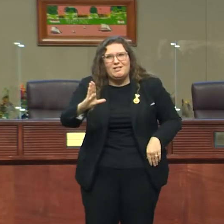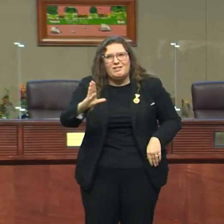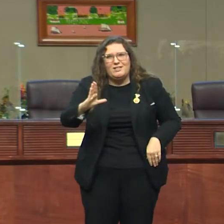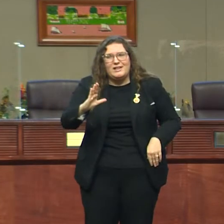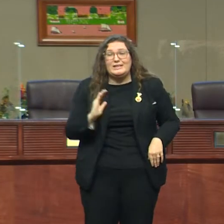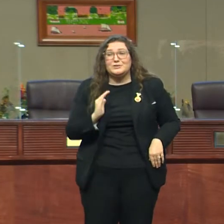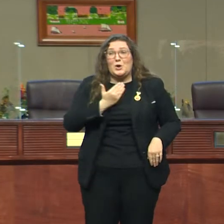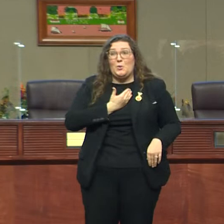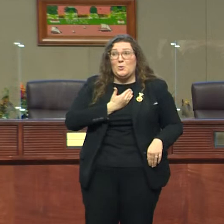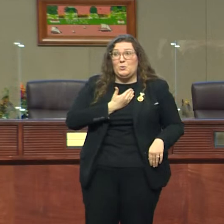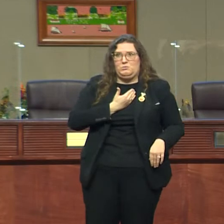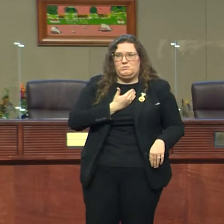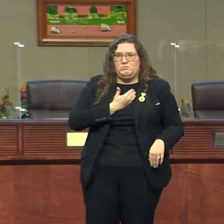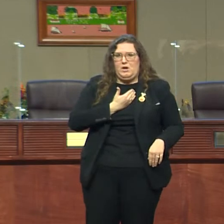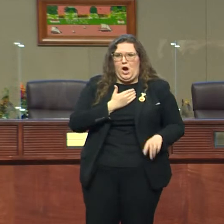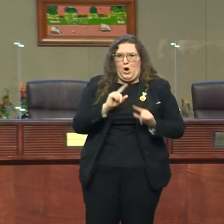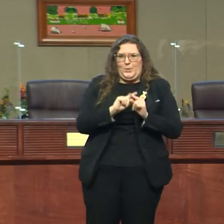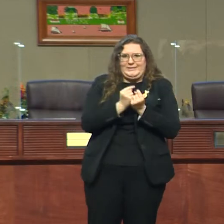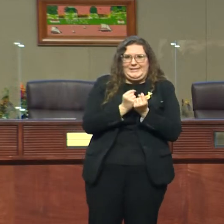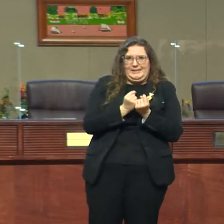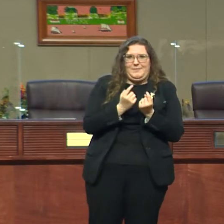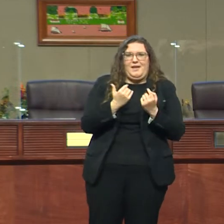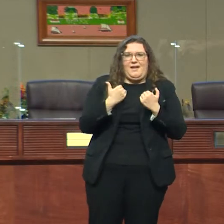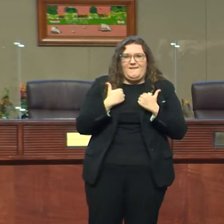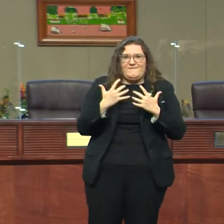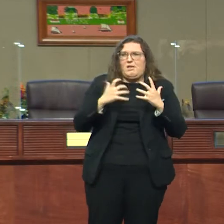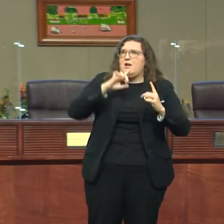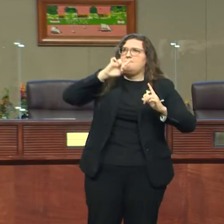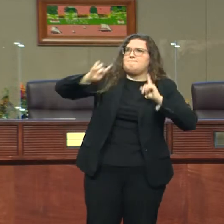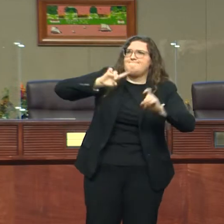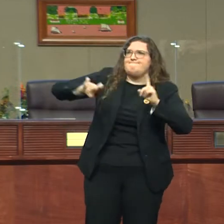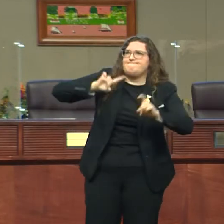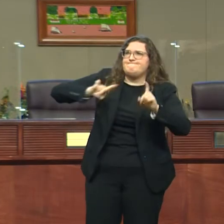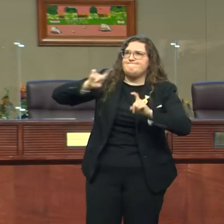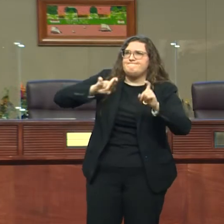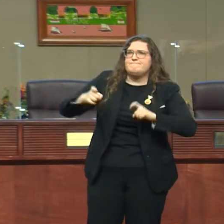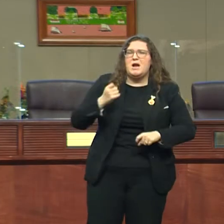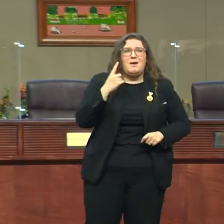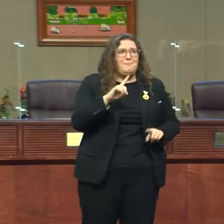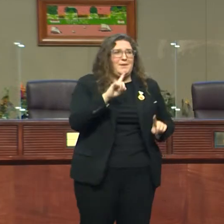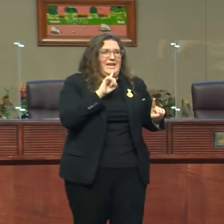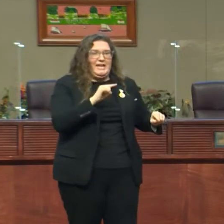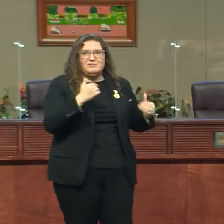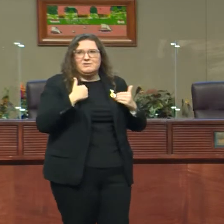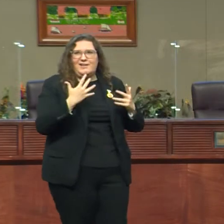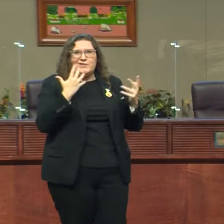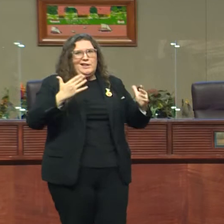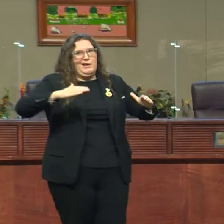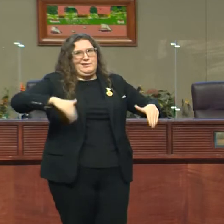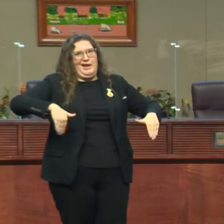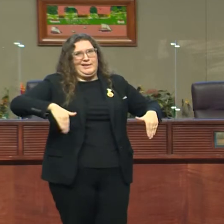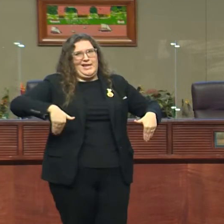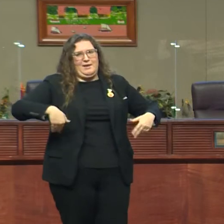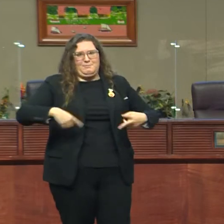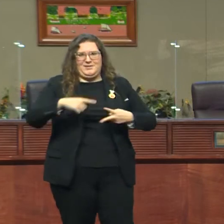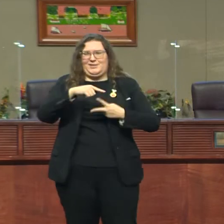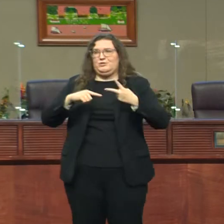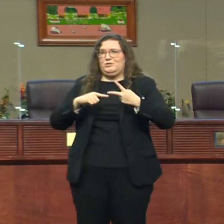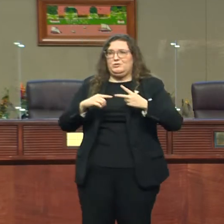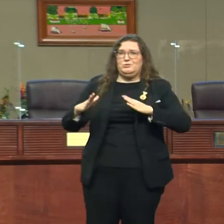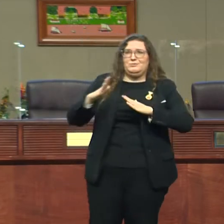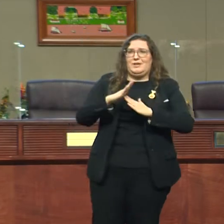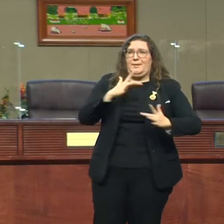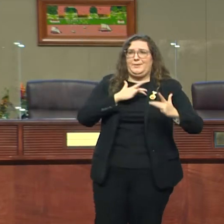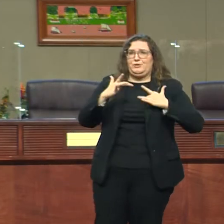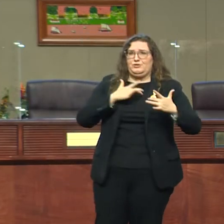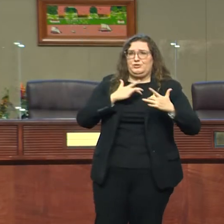more than the answers. I think we want to engage, we want to get the full information, but those are the major concerns that we see right